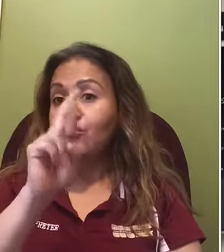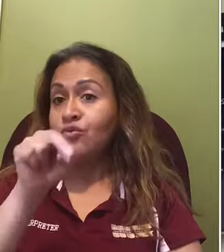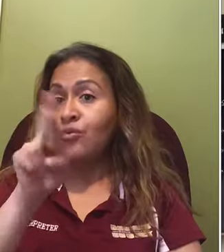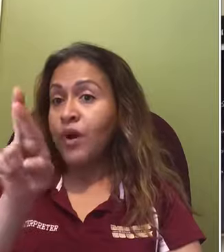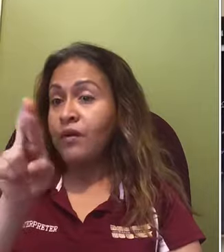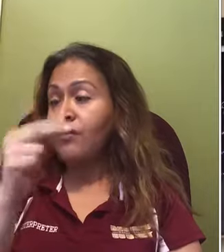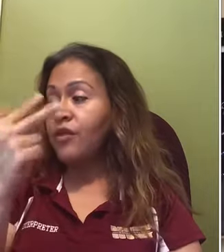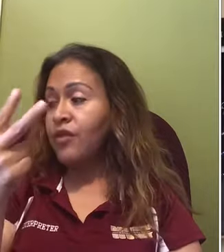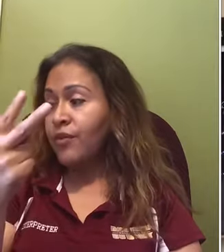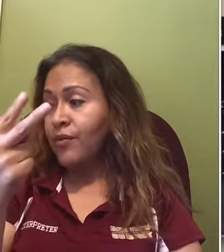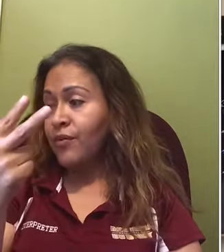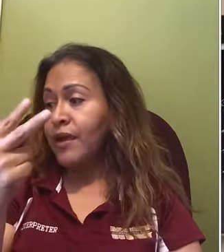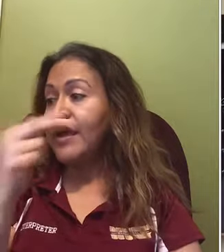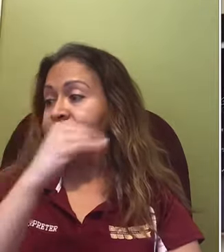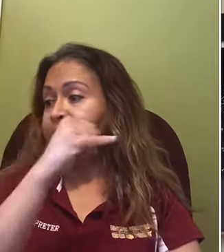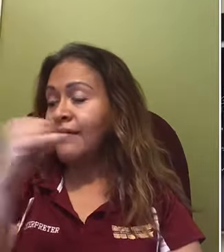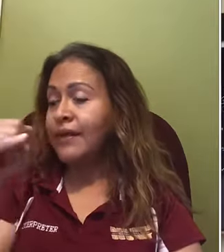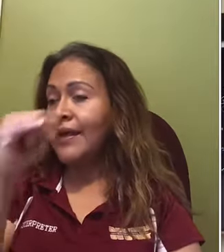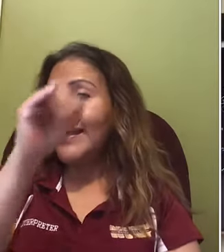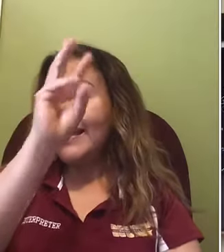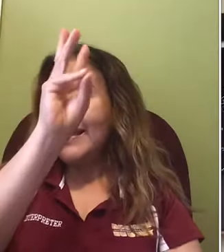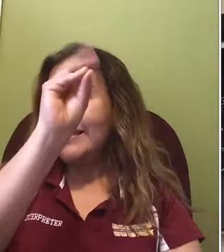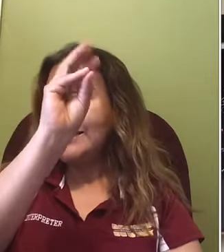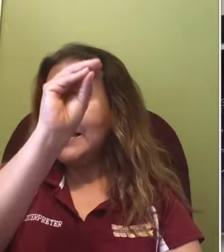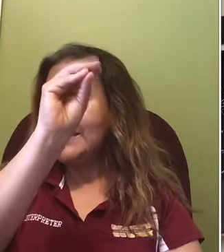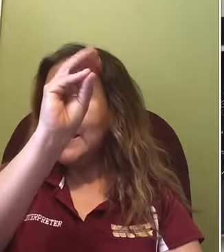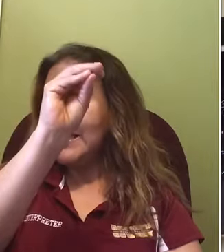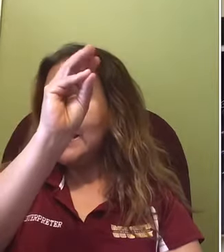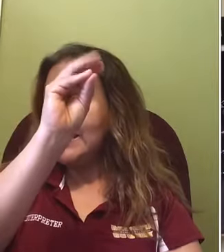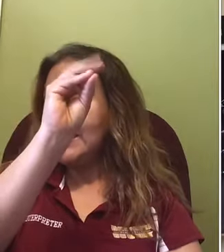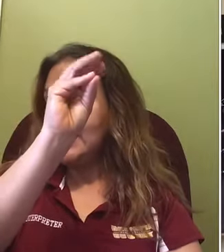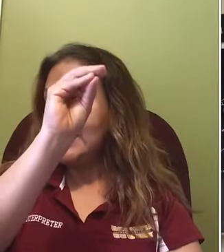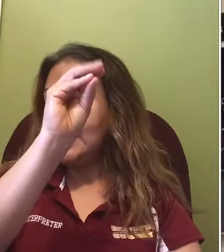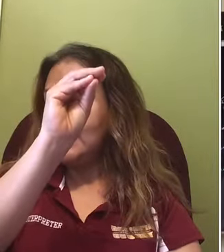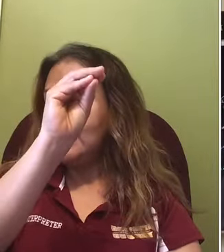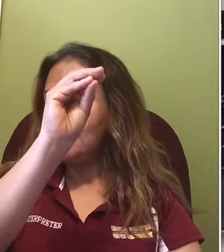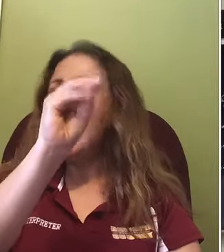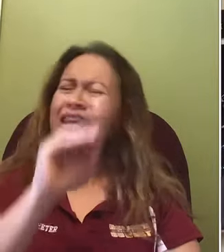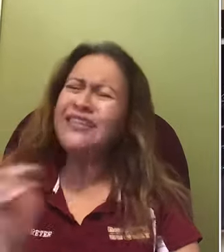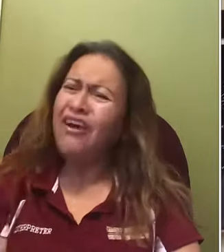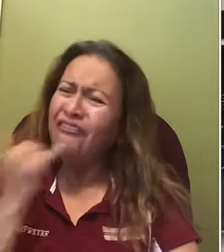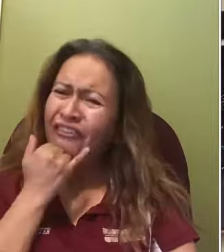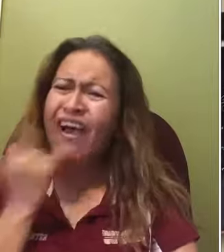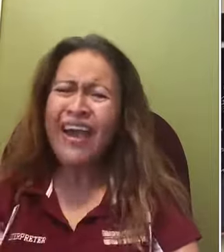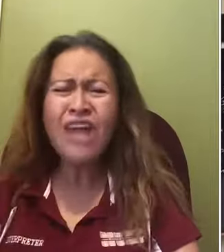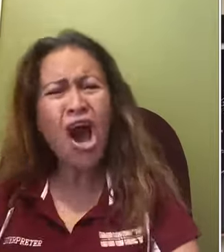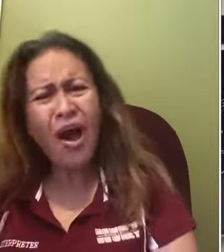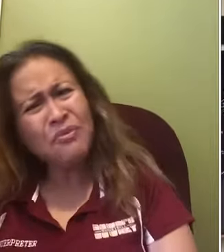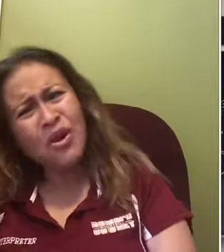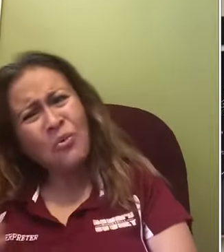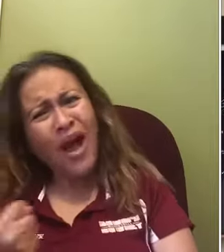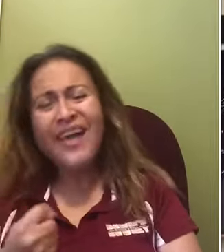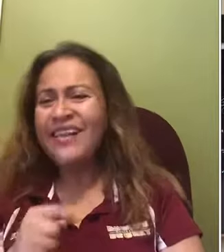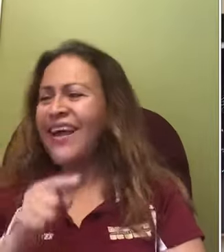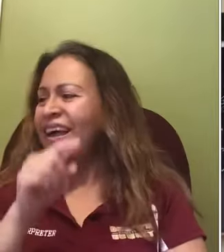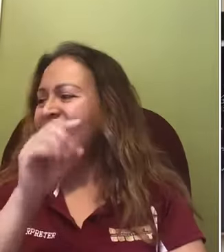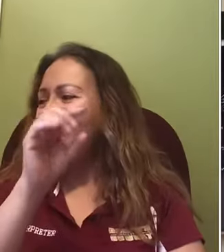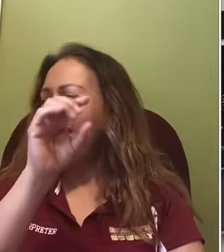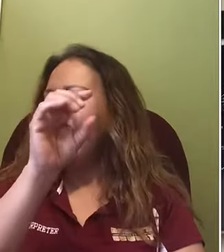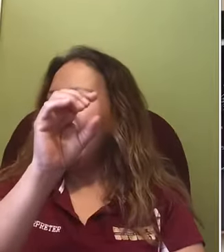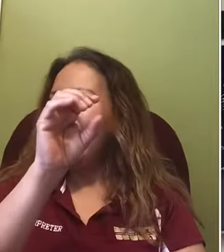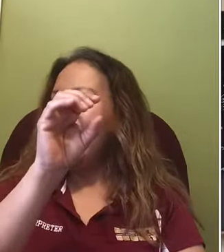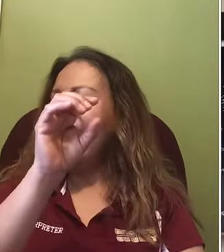3. And for the 60-degree angle, it's opposite over hypotenuse. Don't want to confuse you. So it's opposite